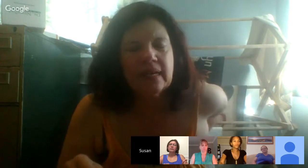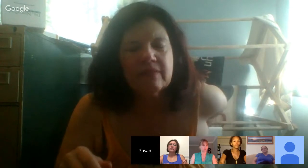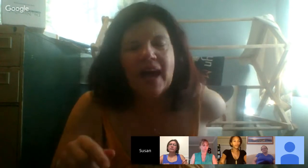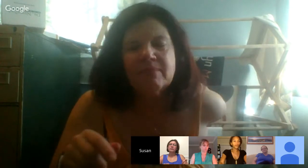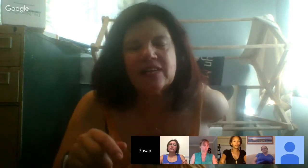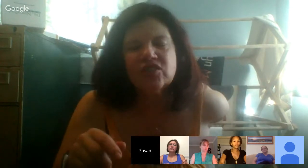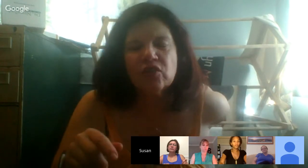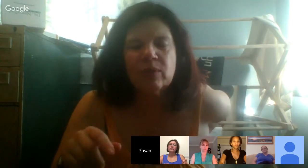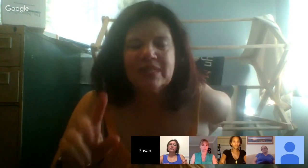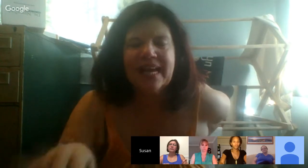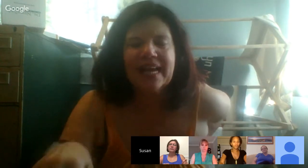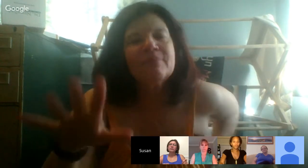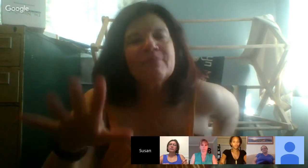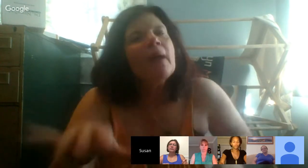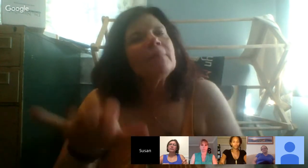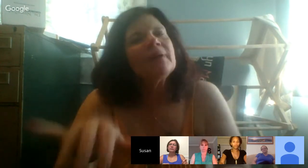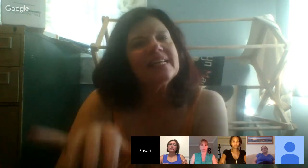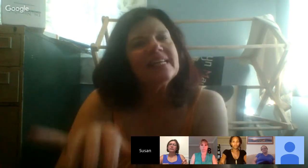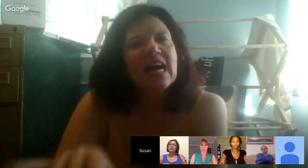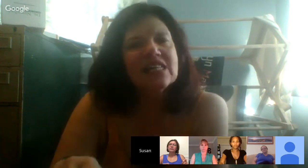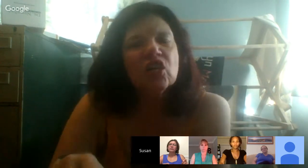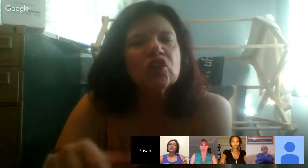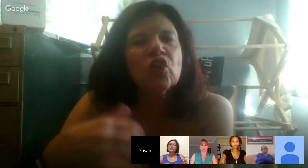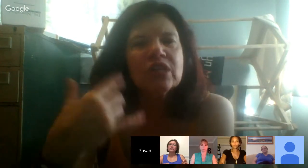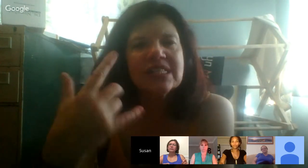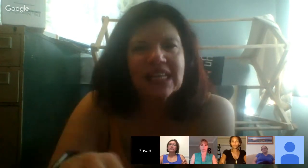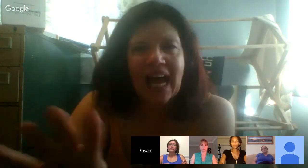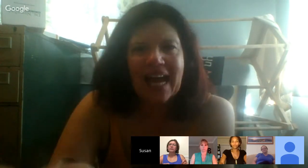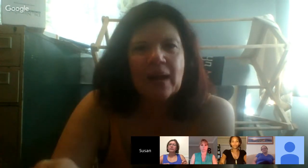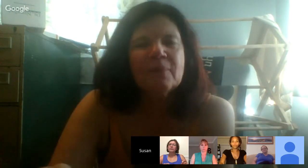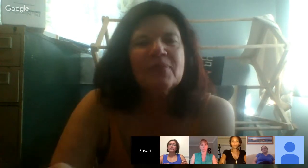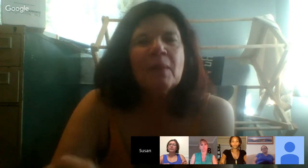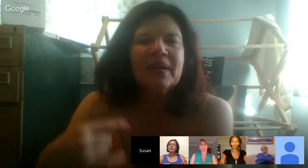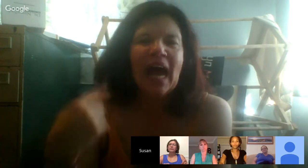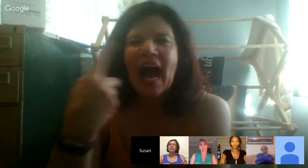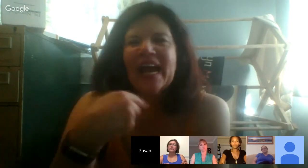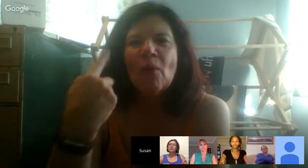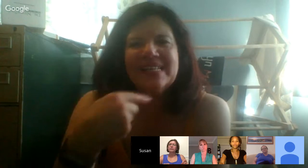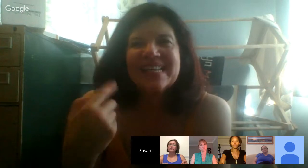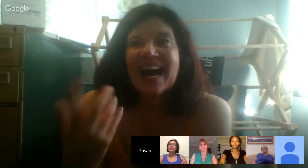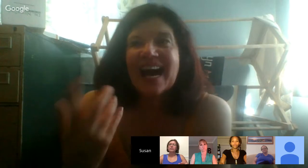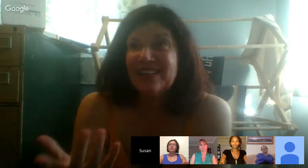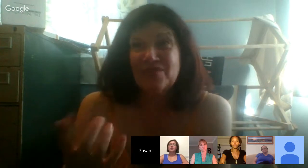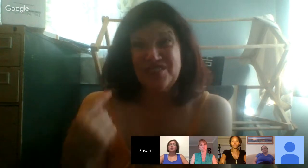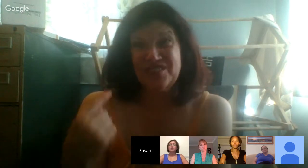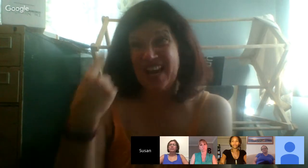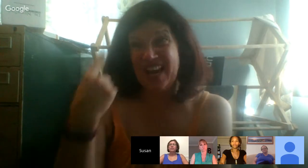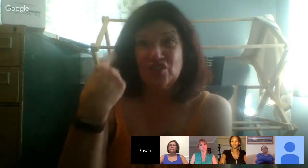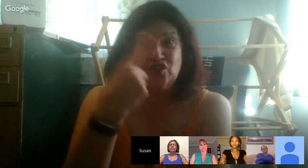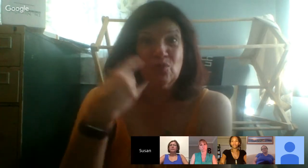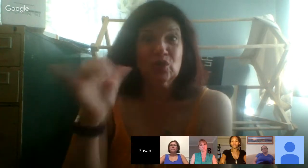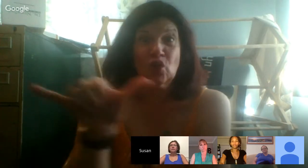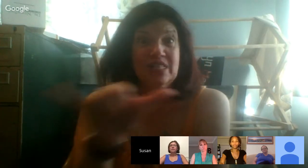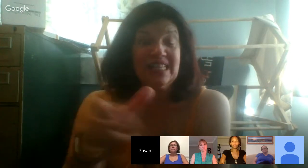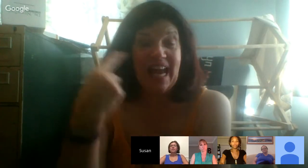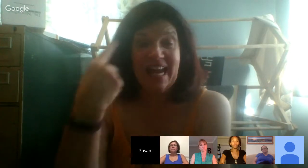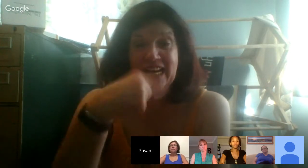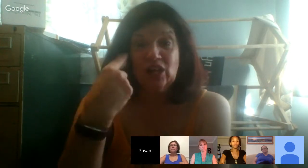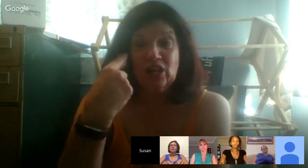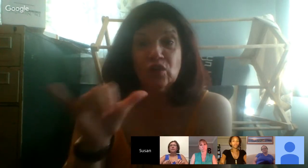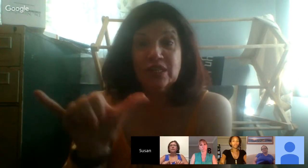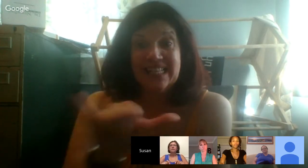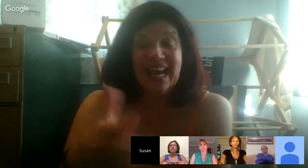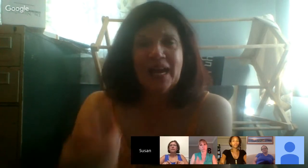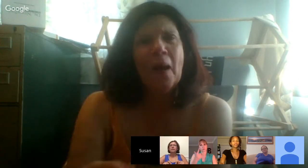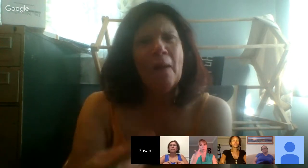5:31. Okay. 5 minutes, 31 seconds. Does looks like. But I always kind of tend to do looks